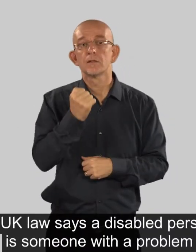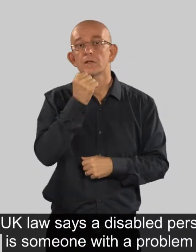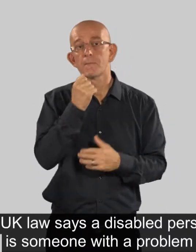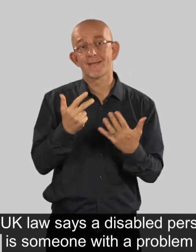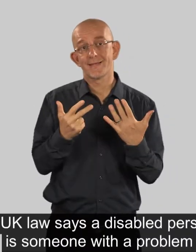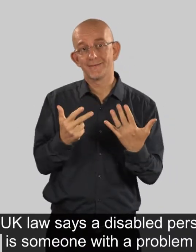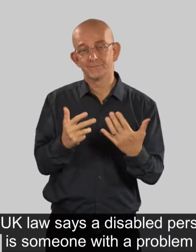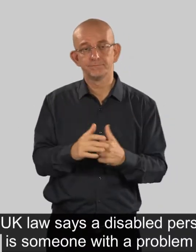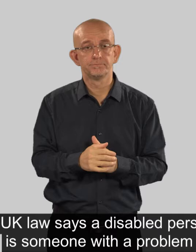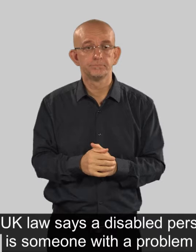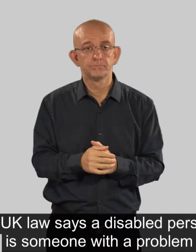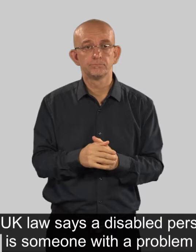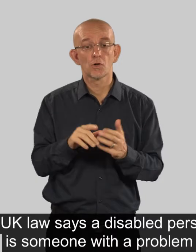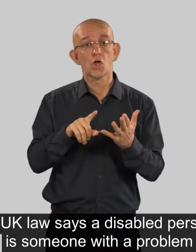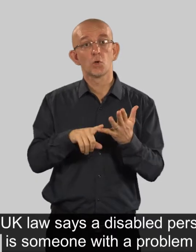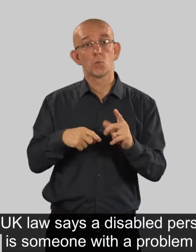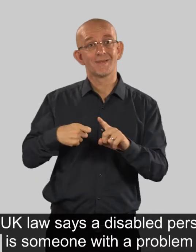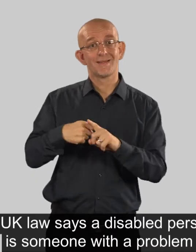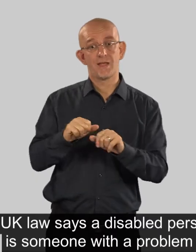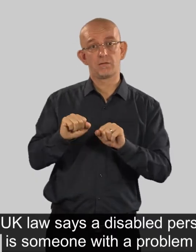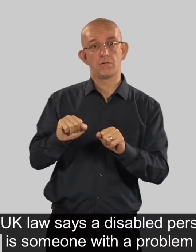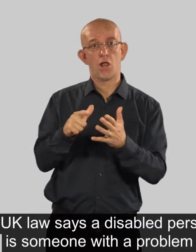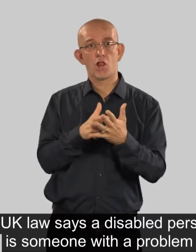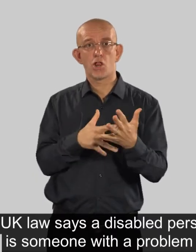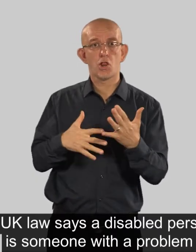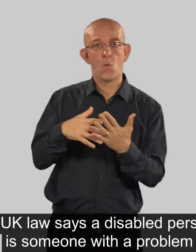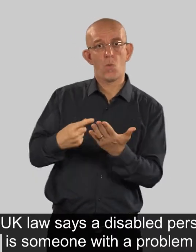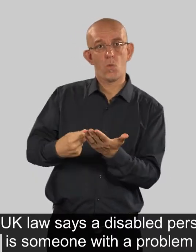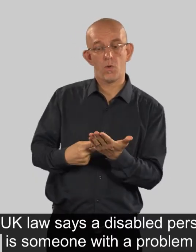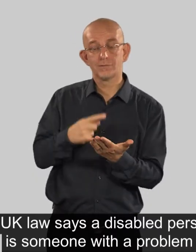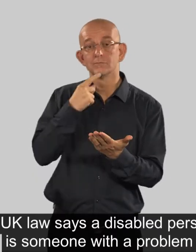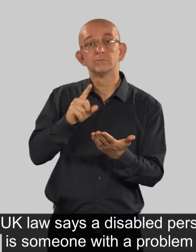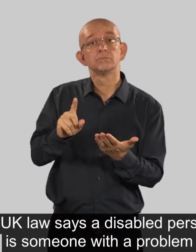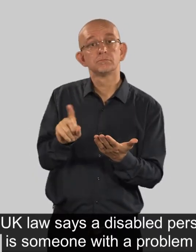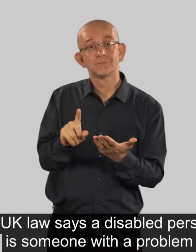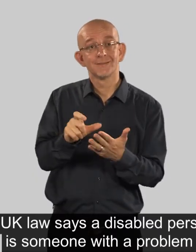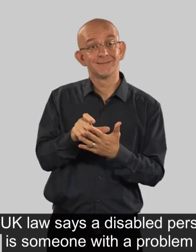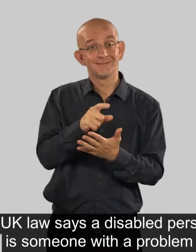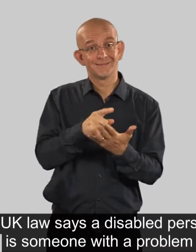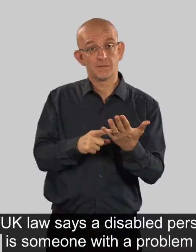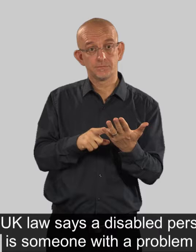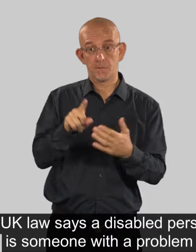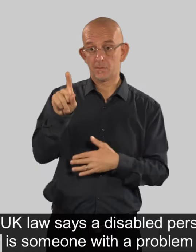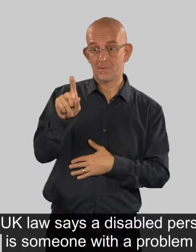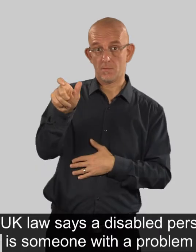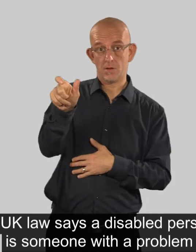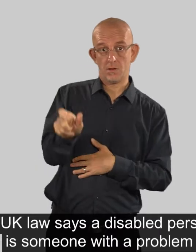8. UK law says a disabled person is someone with a problem with their